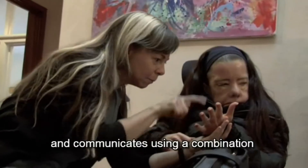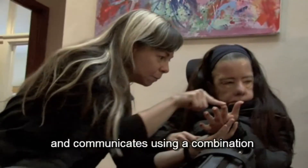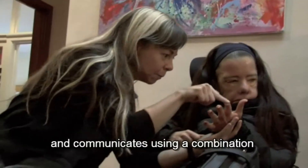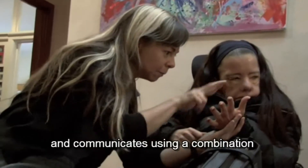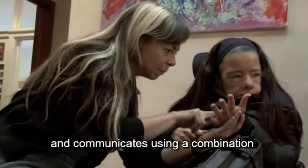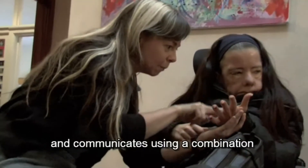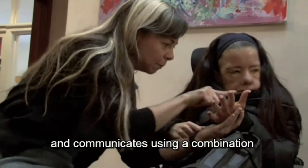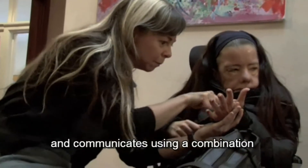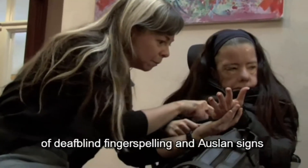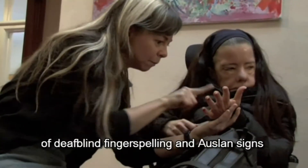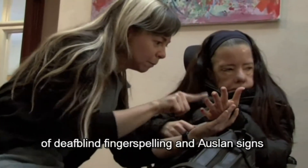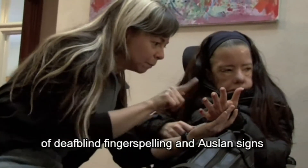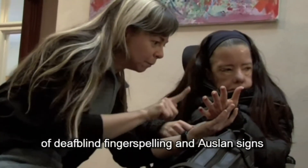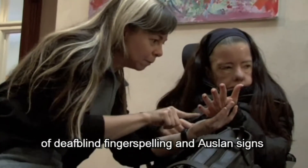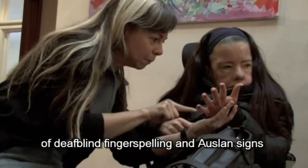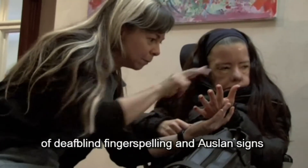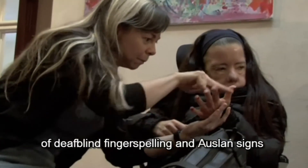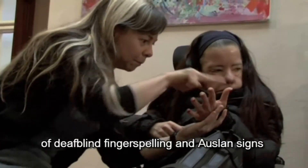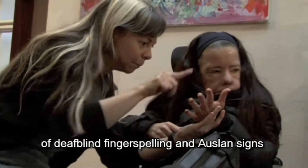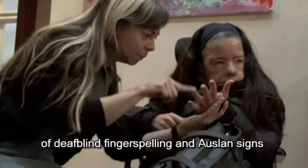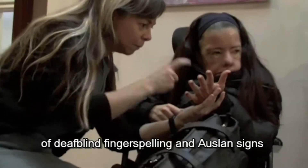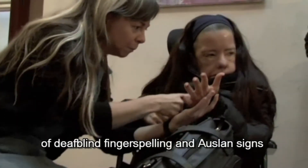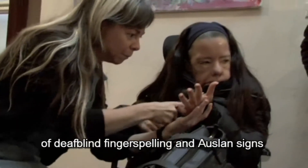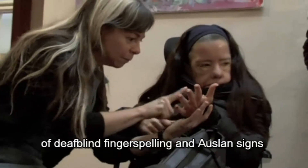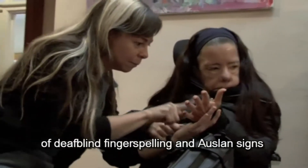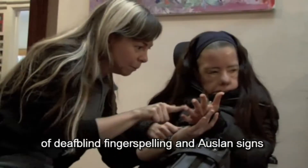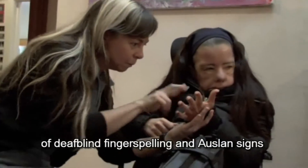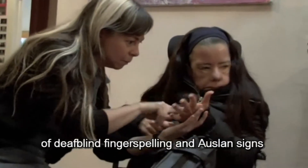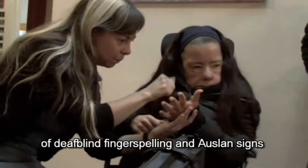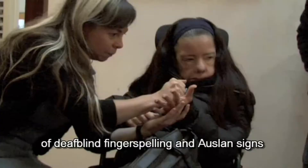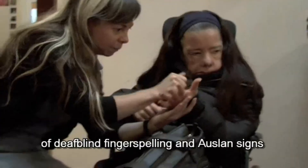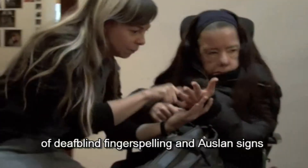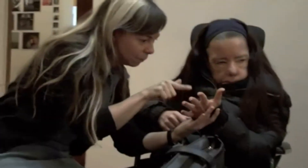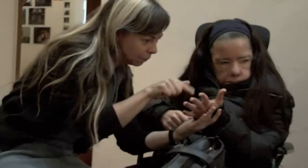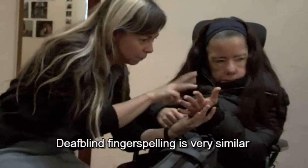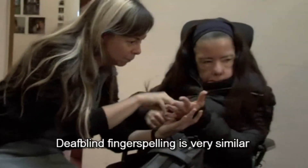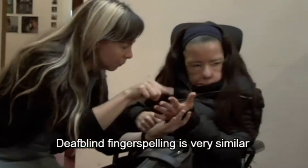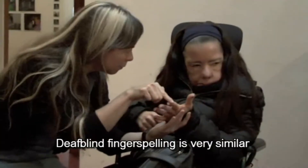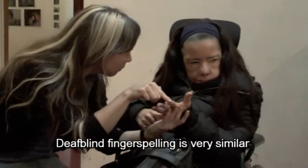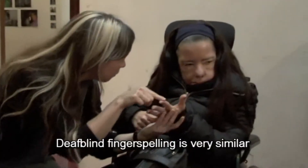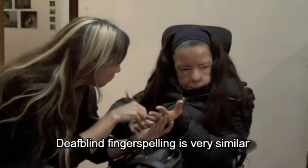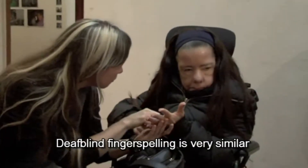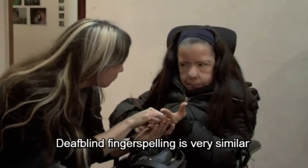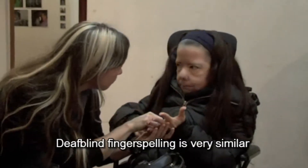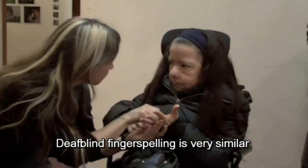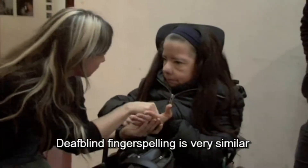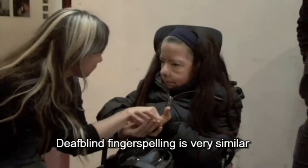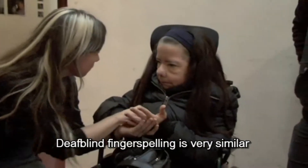using a combination of deafblind fingerspelling and Auslan signs. Deafblind fingerspelling is very similar to